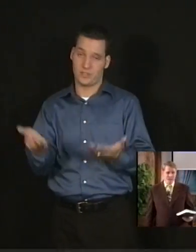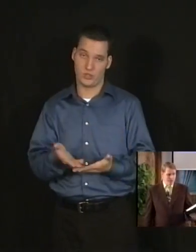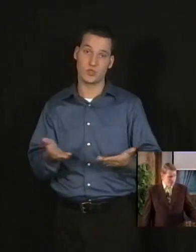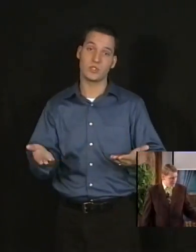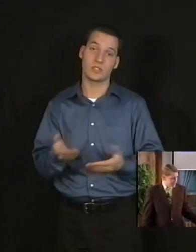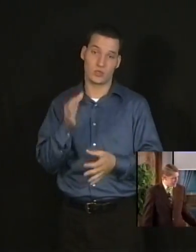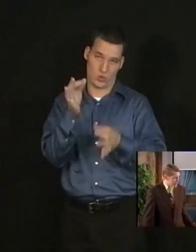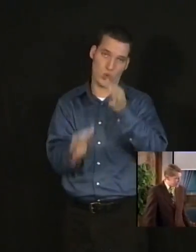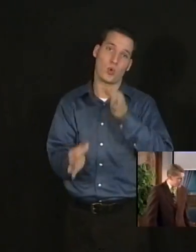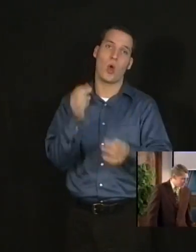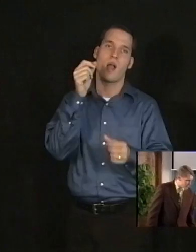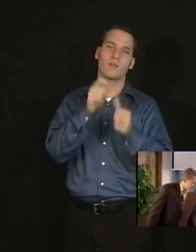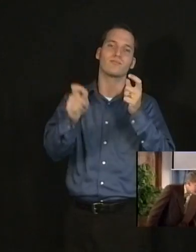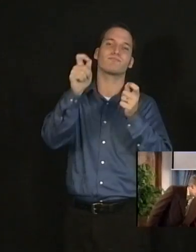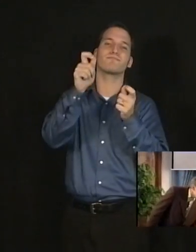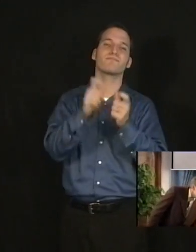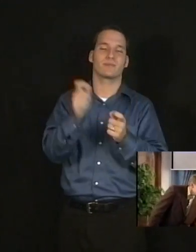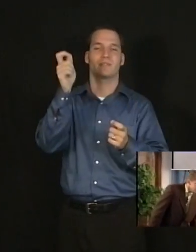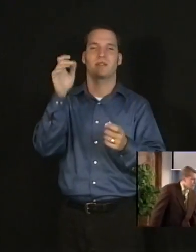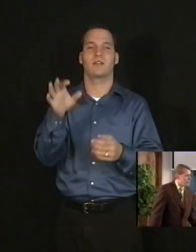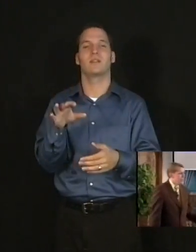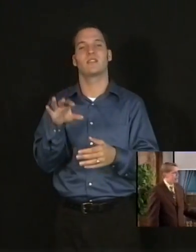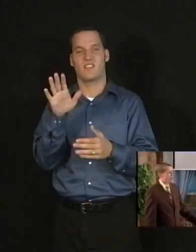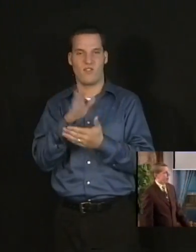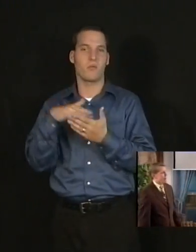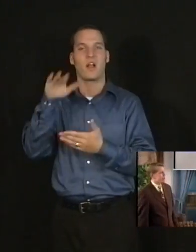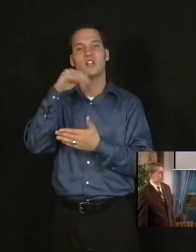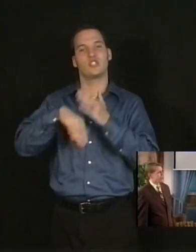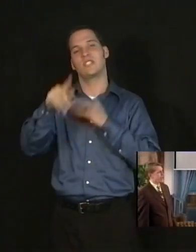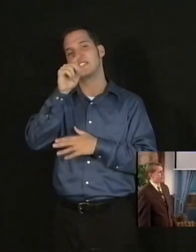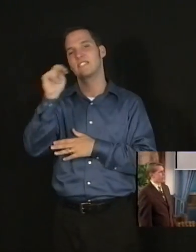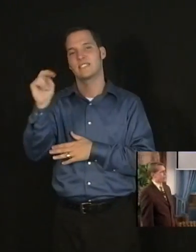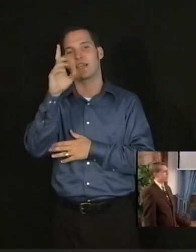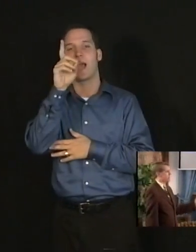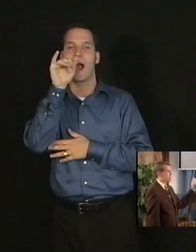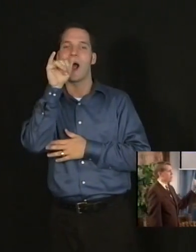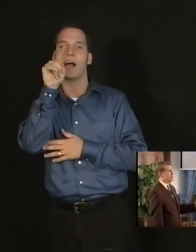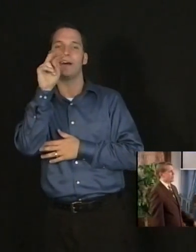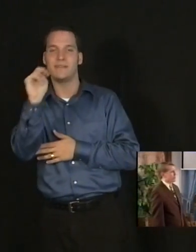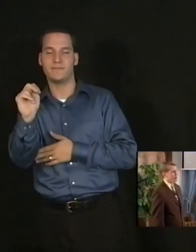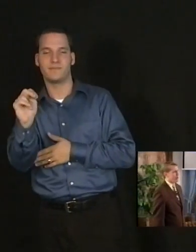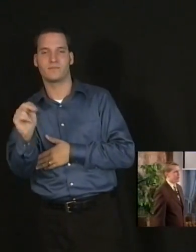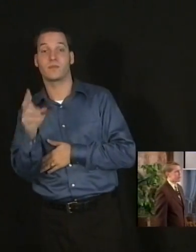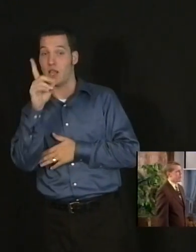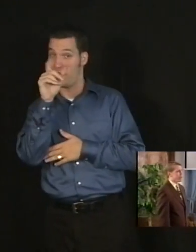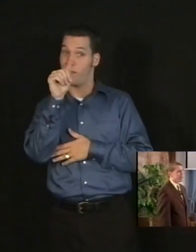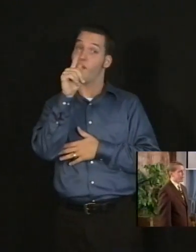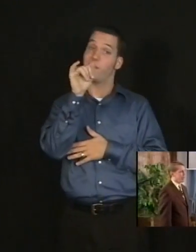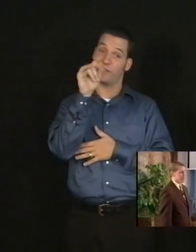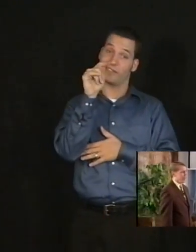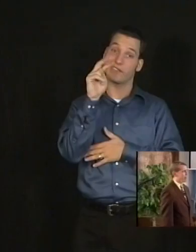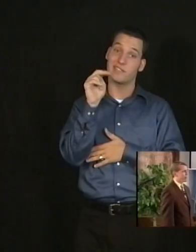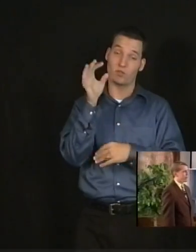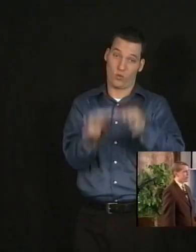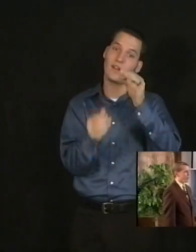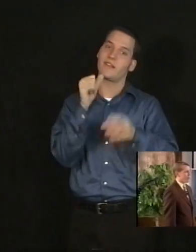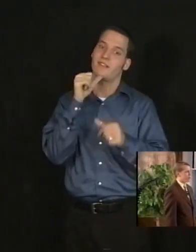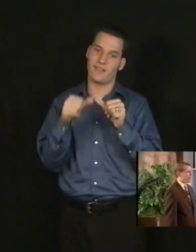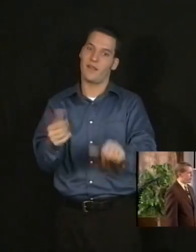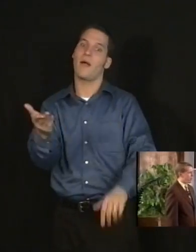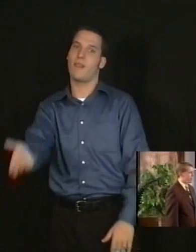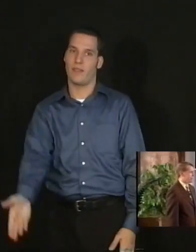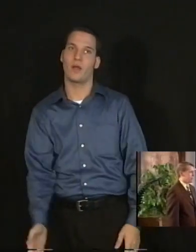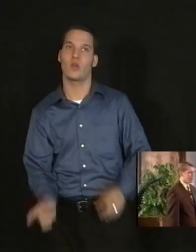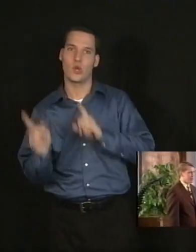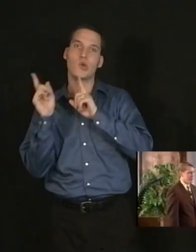it from Bryan College in Dayton, Tennessee. The Dayton courthouse is still there with a big museum where you can go through and see where it actually happened. If you go north